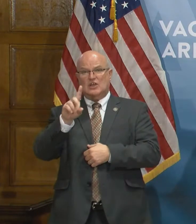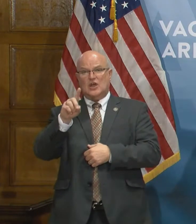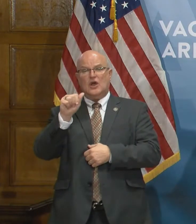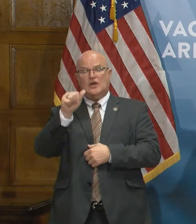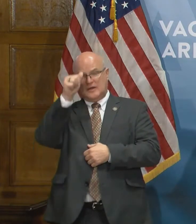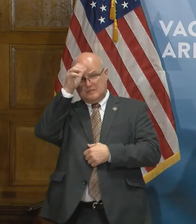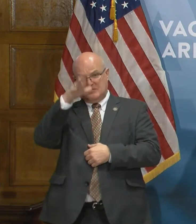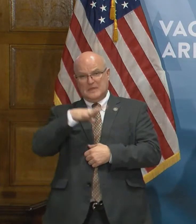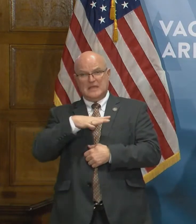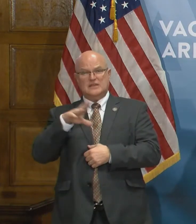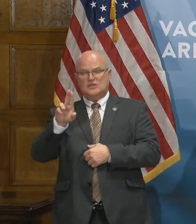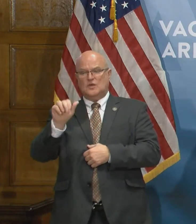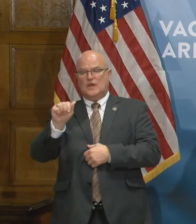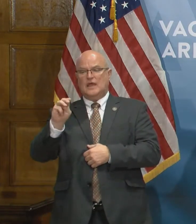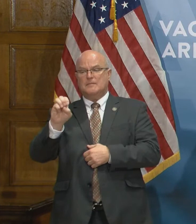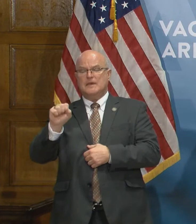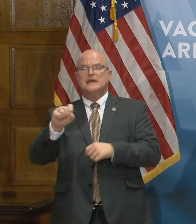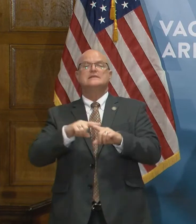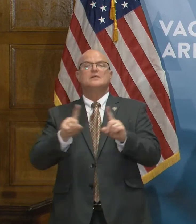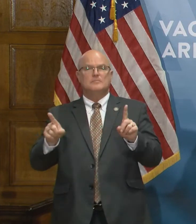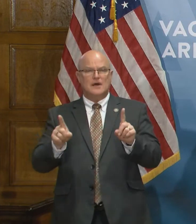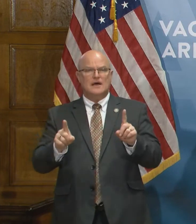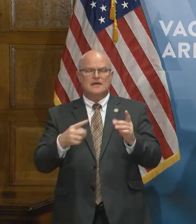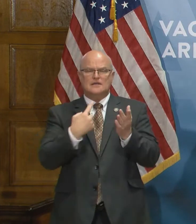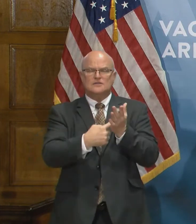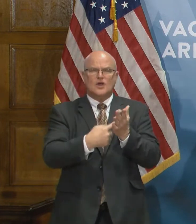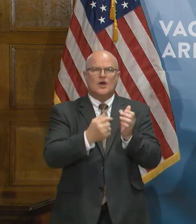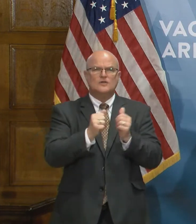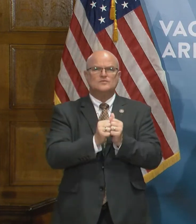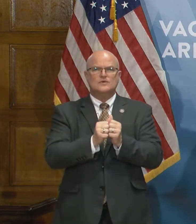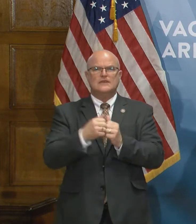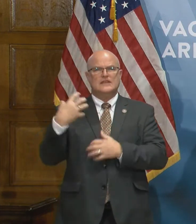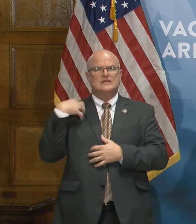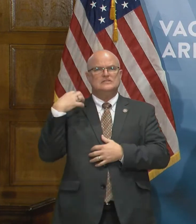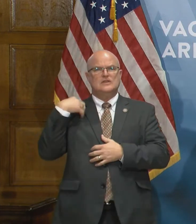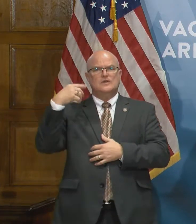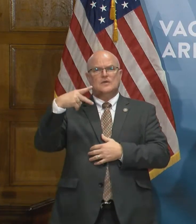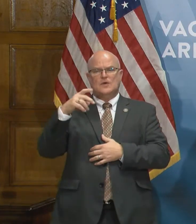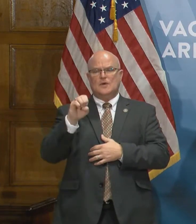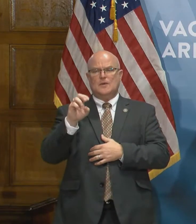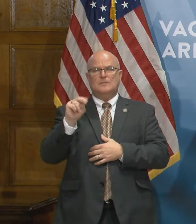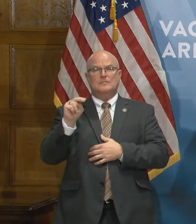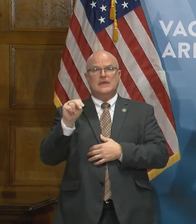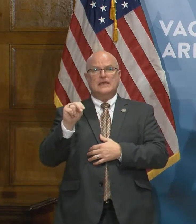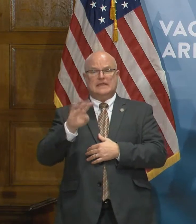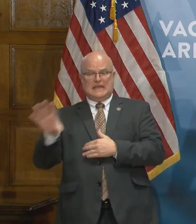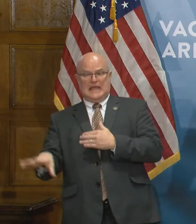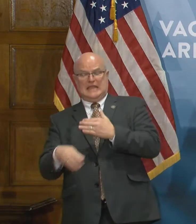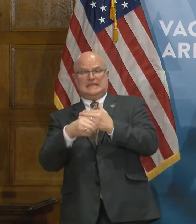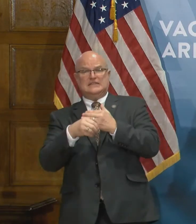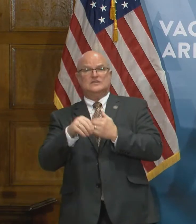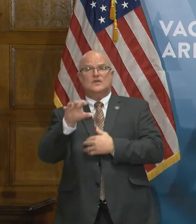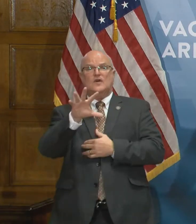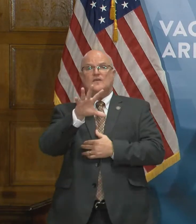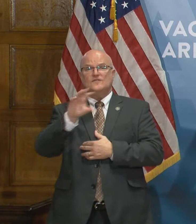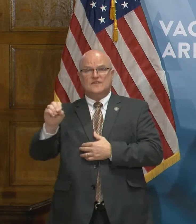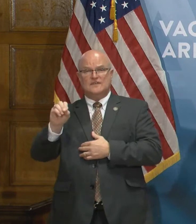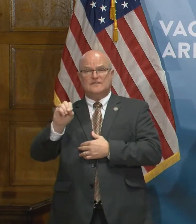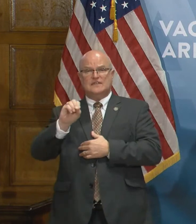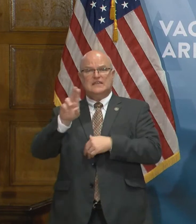here at UAMS, but I've talked to General Penn. I've authorized the deployment of an additional 50 National